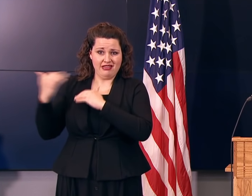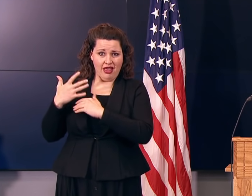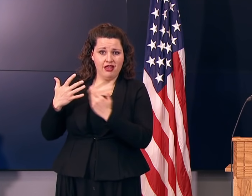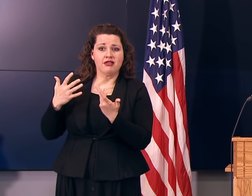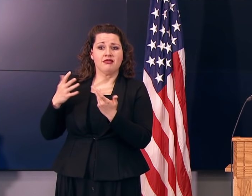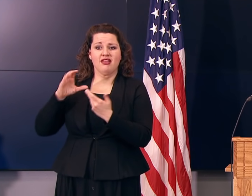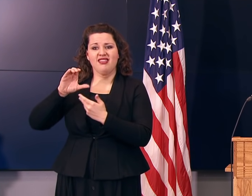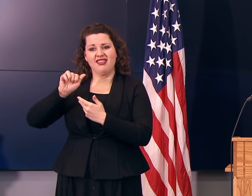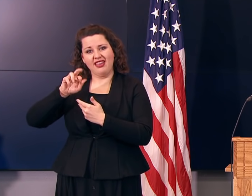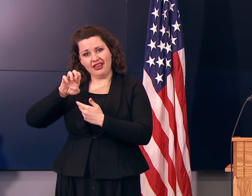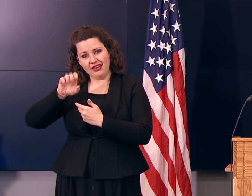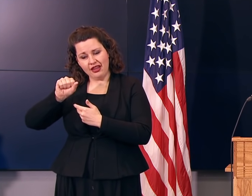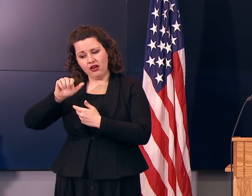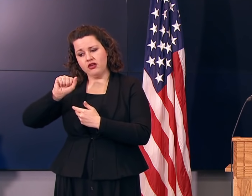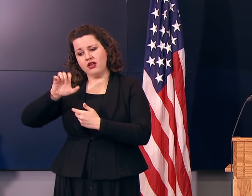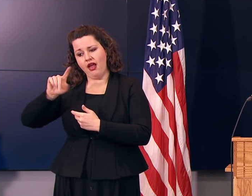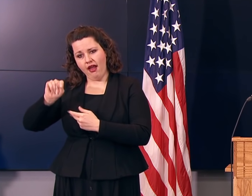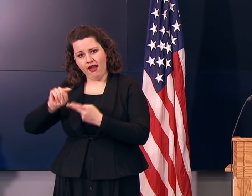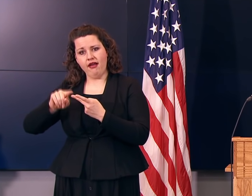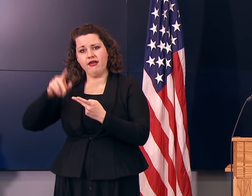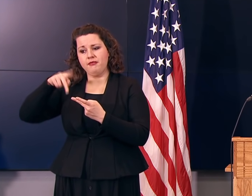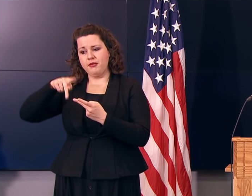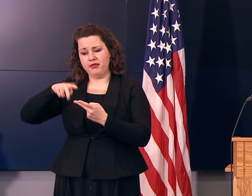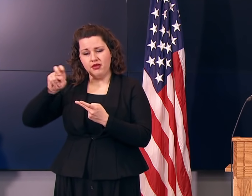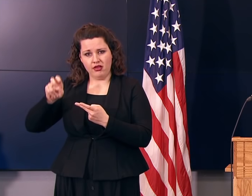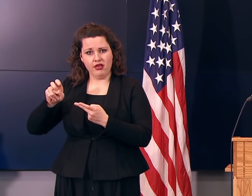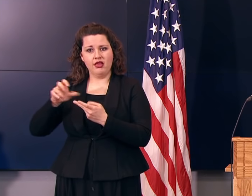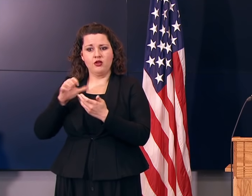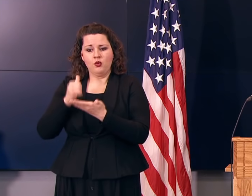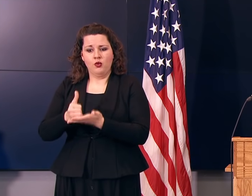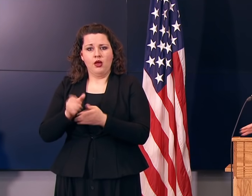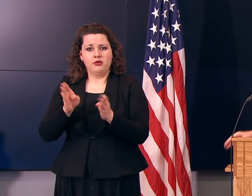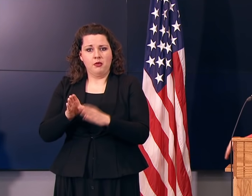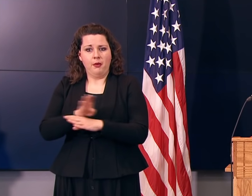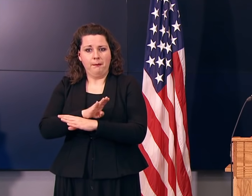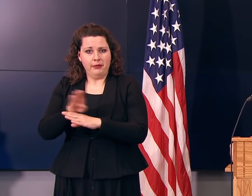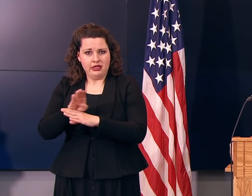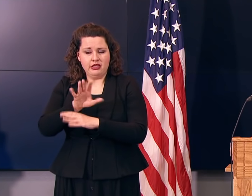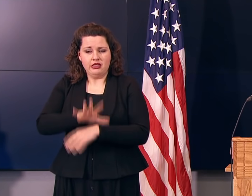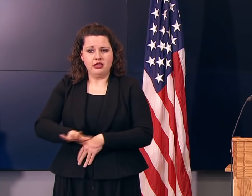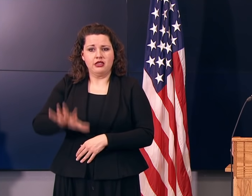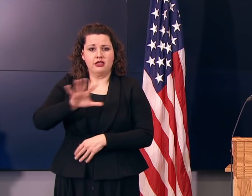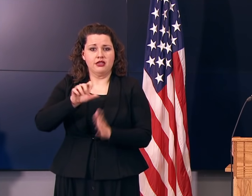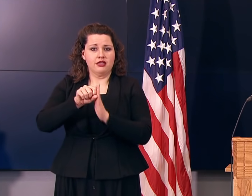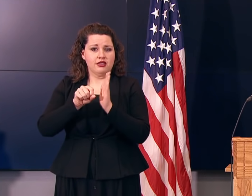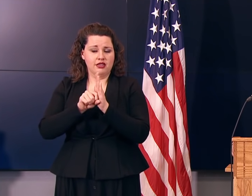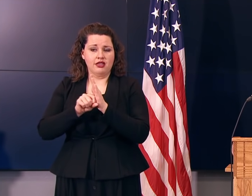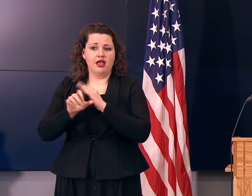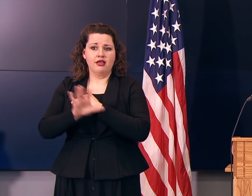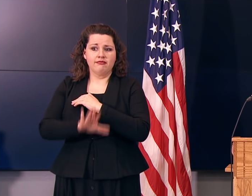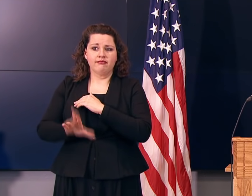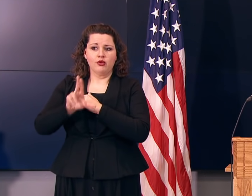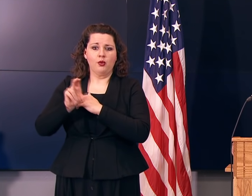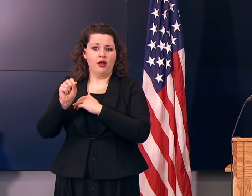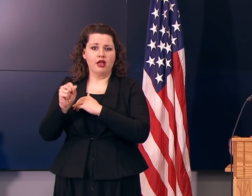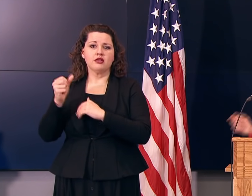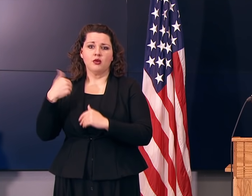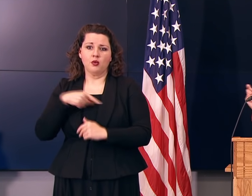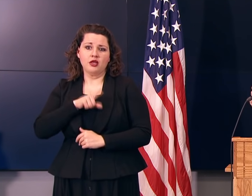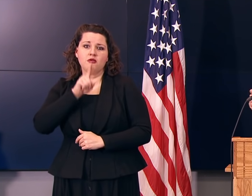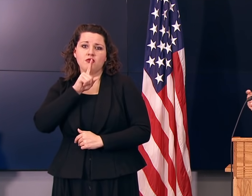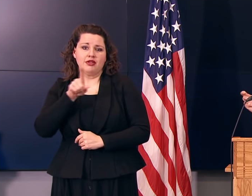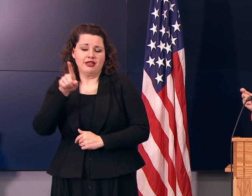into the CARES Act and into the PPP to help small businesses across the state and across the country. So I think we really need